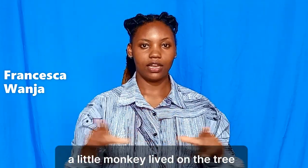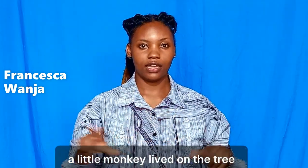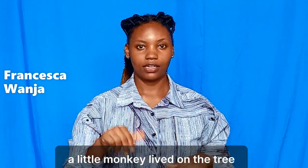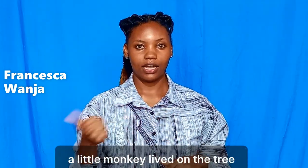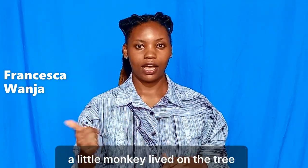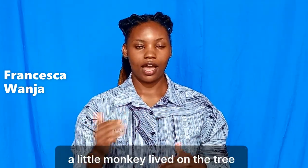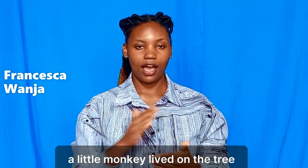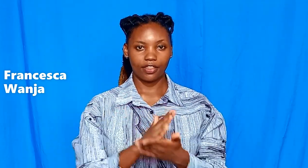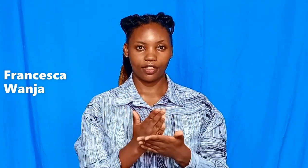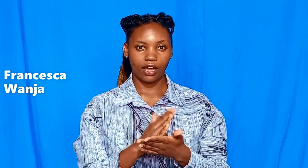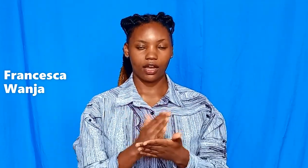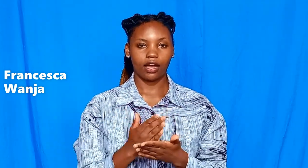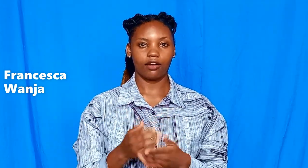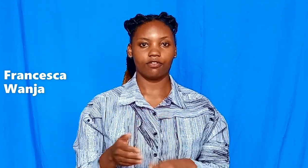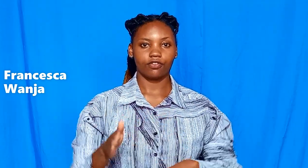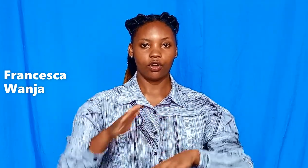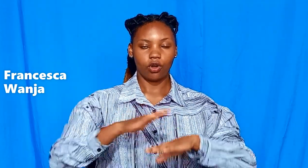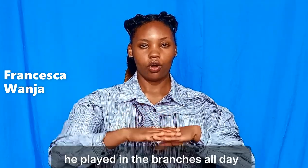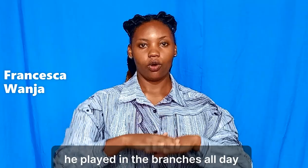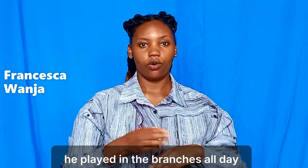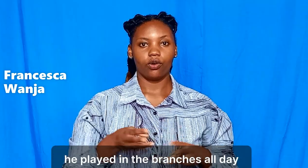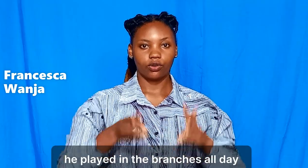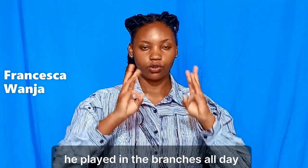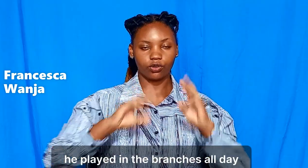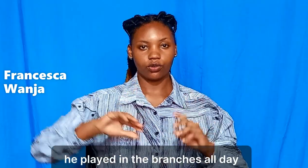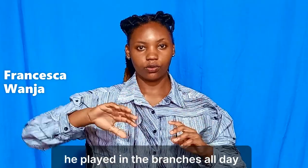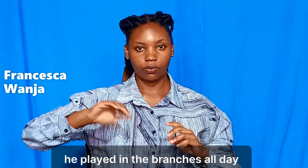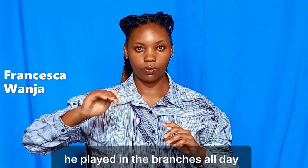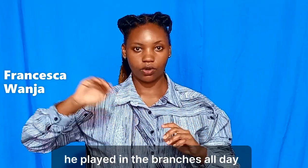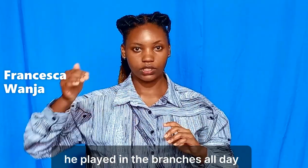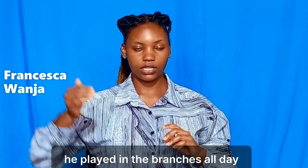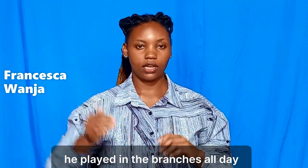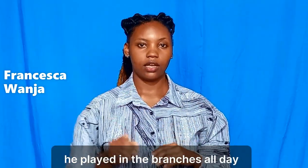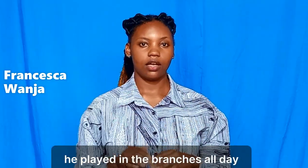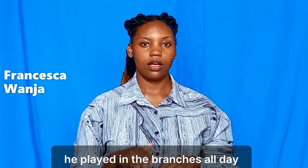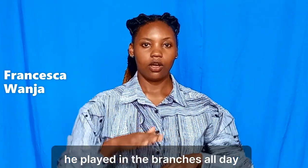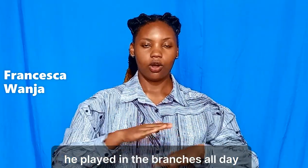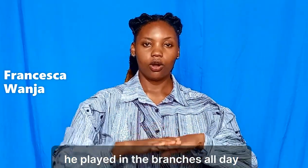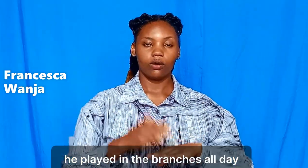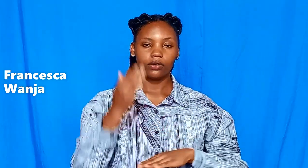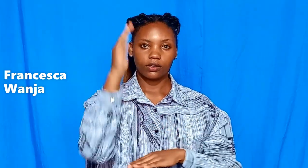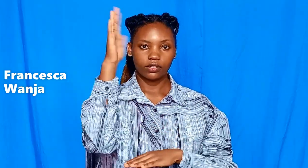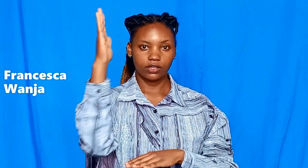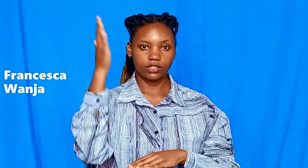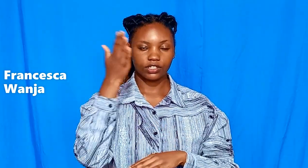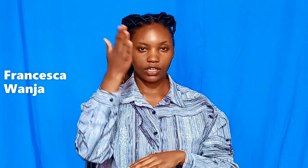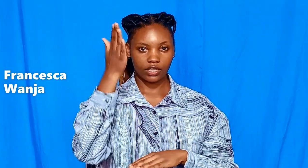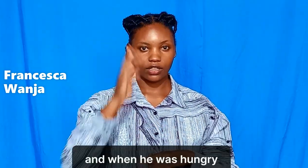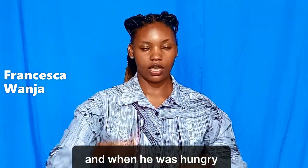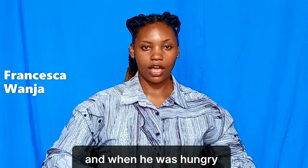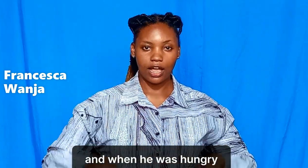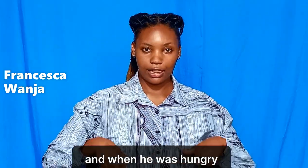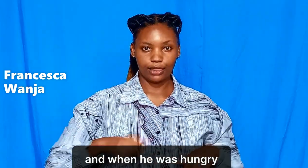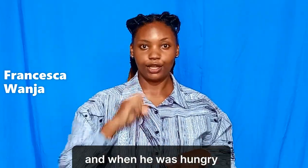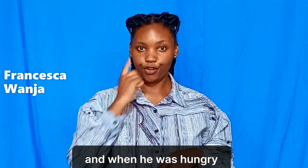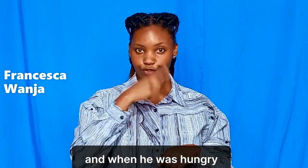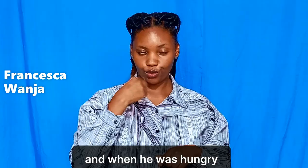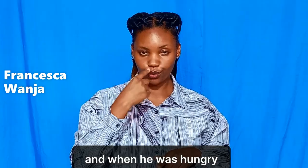the tree. He played in the branches all day and when he was hungry,